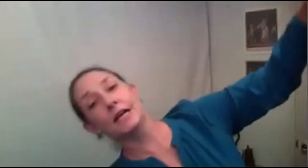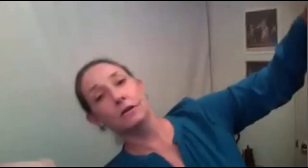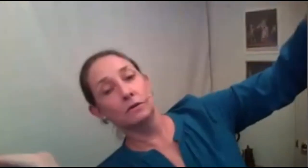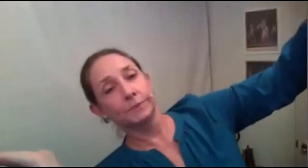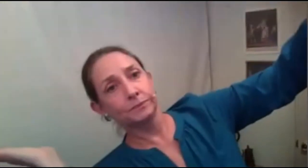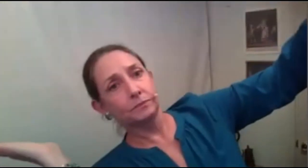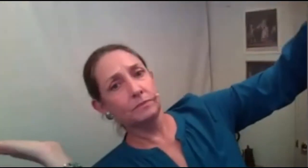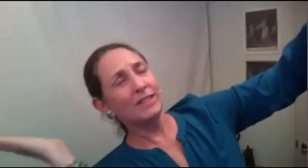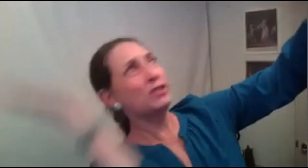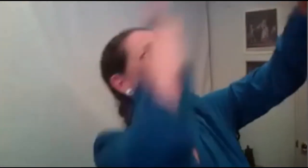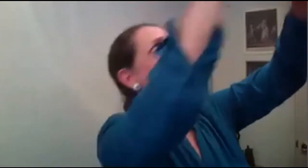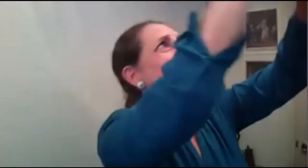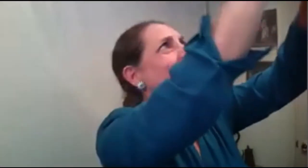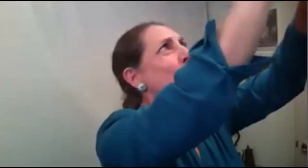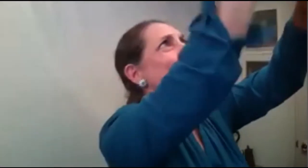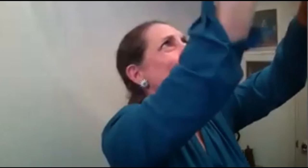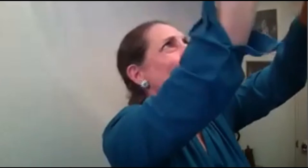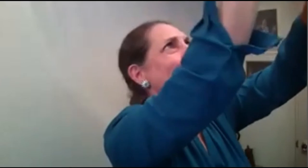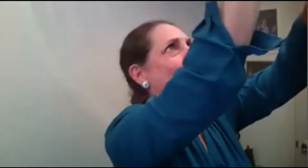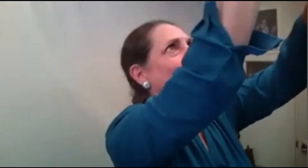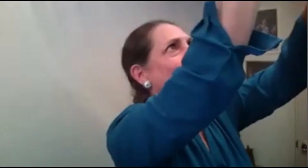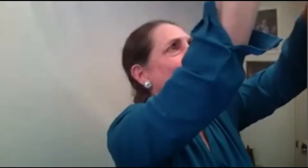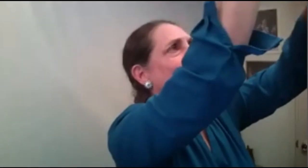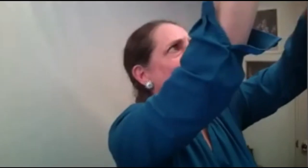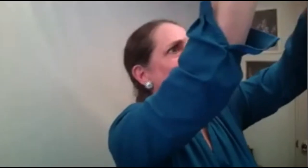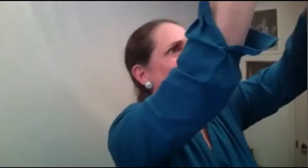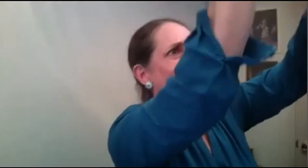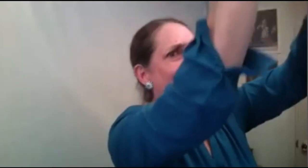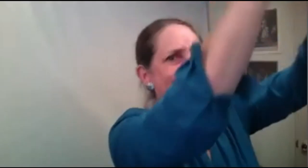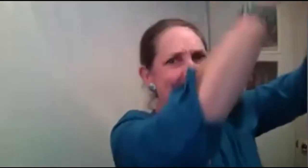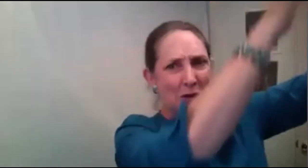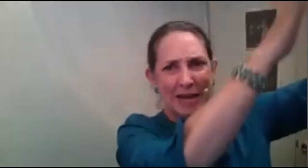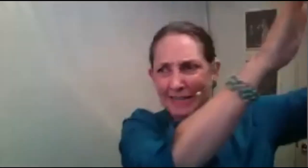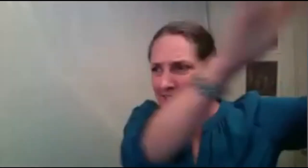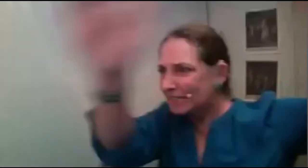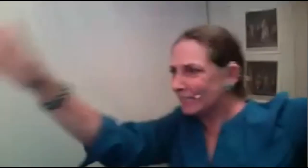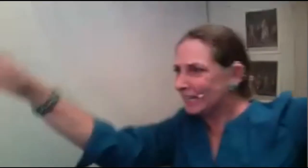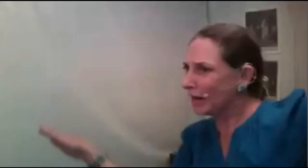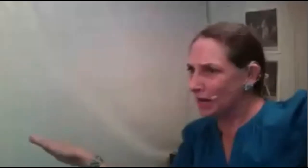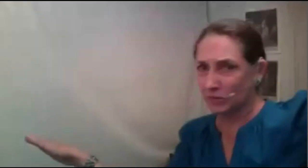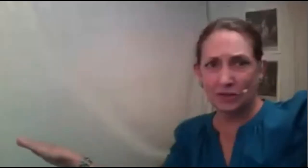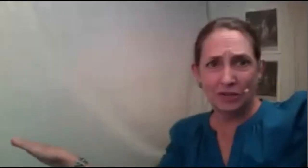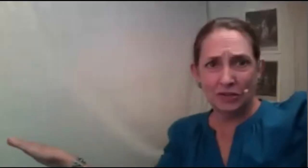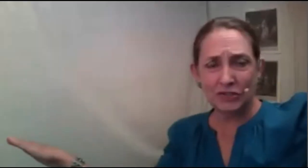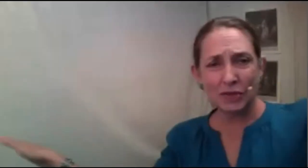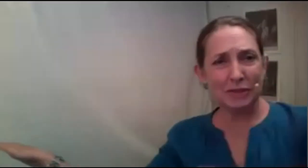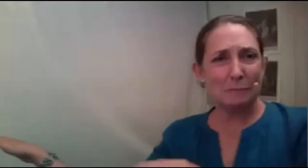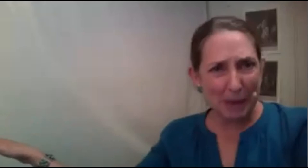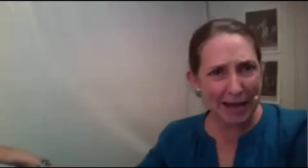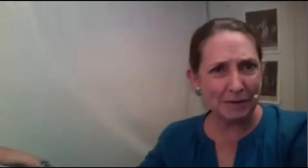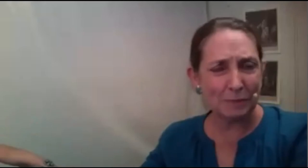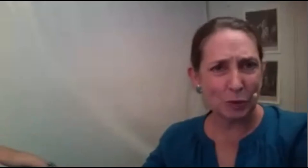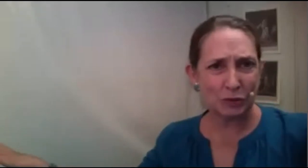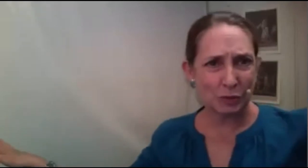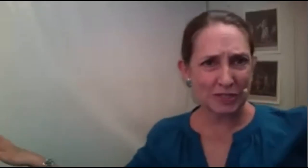face down. She had jumped off her nail, fallen down, and slid around so that the